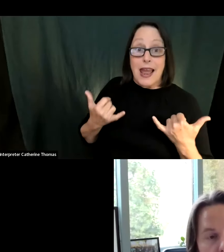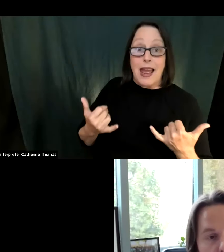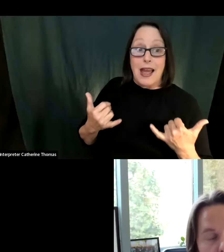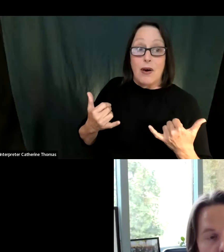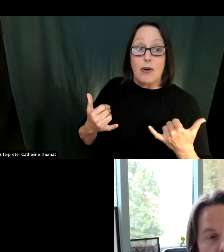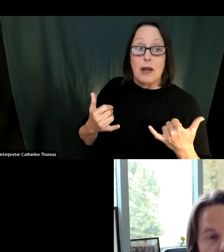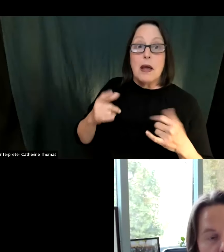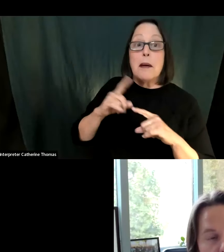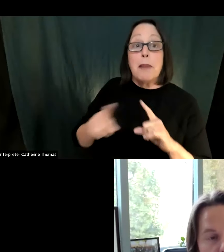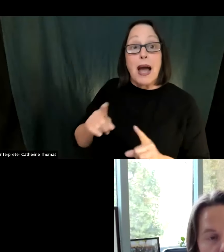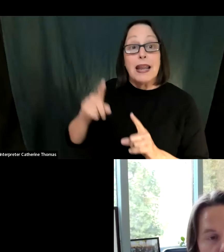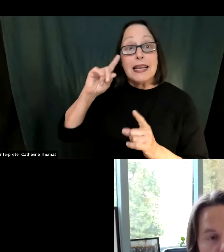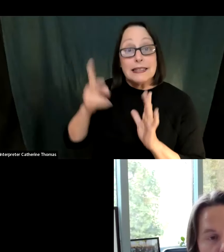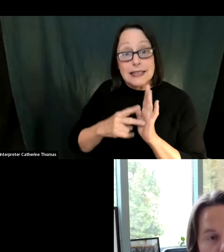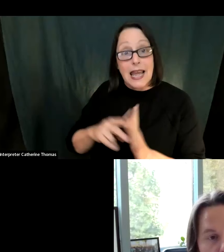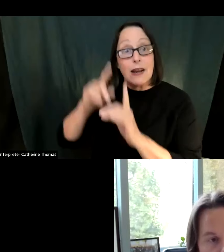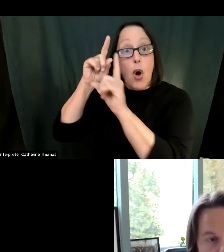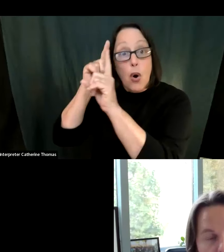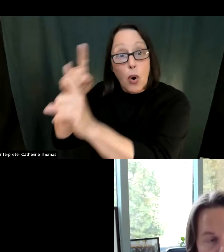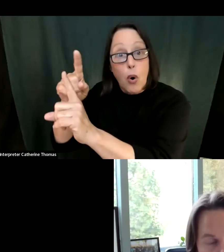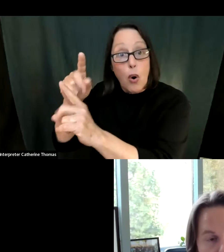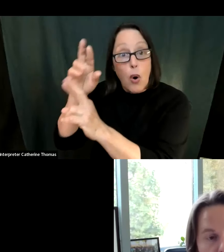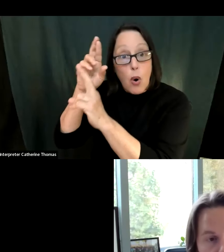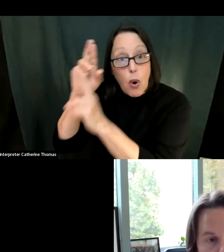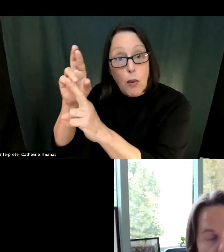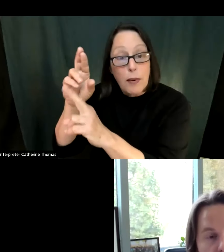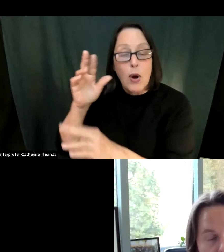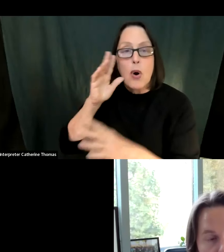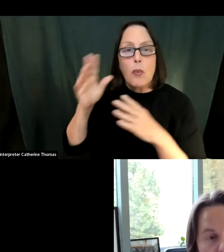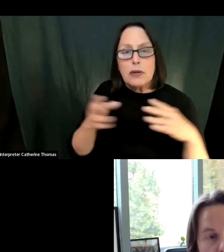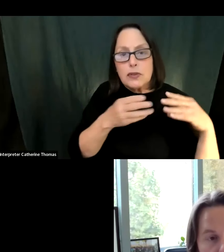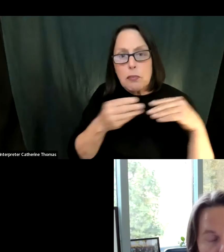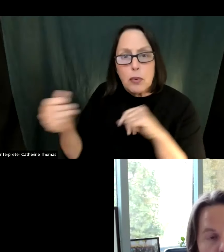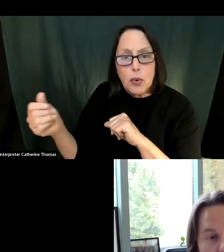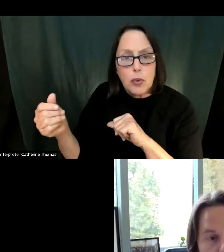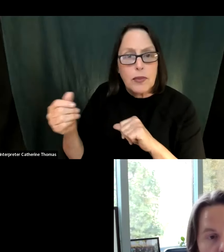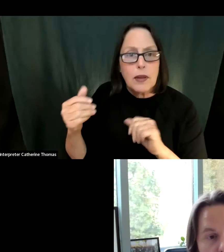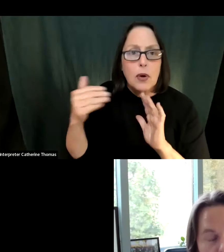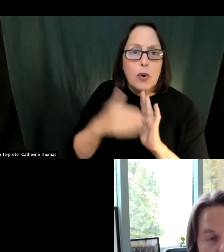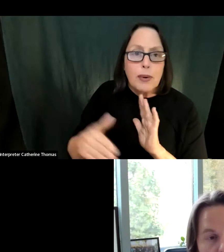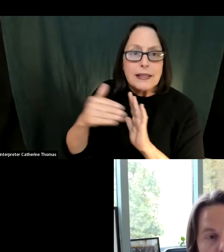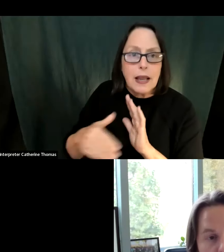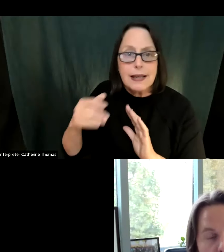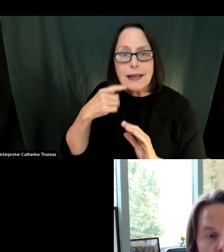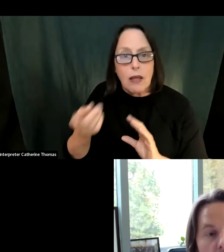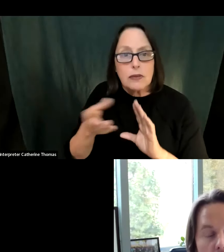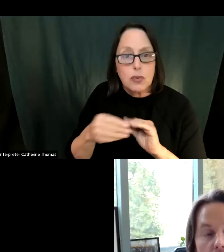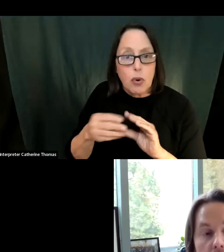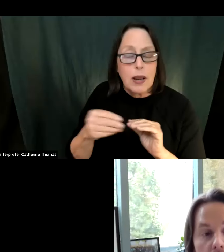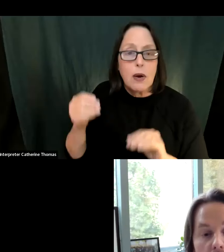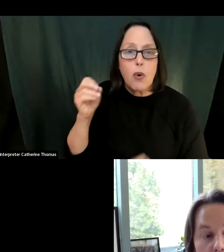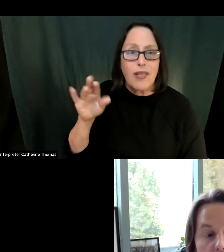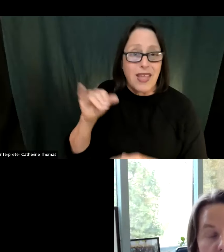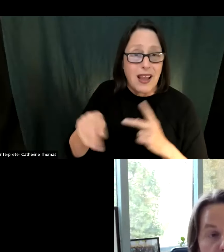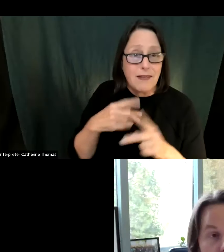intent or the aspiration would be to smooth out some of those redundancies or points where someone has to tell the story a couple of times. Am I hearing that